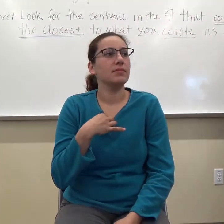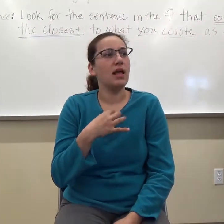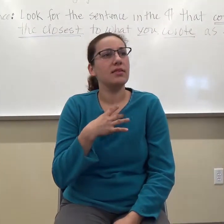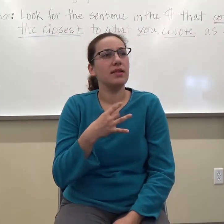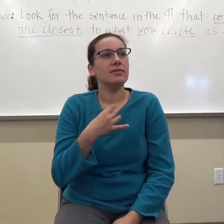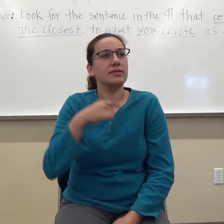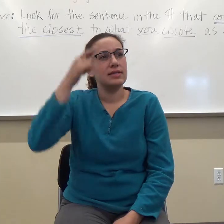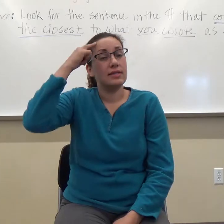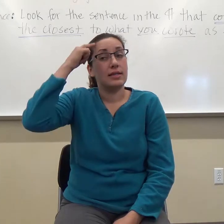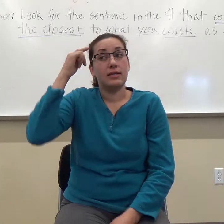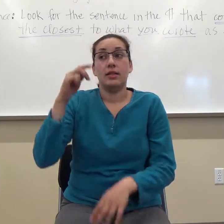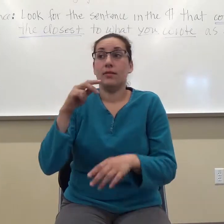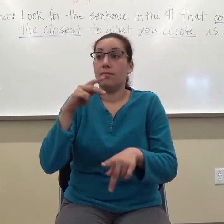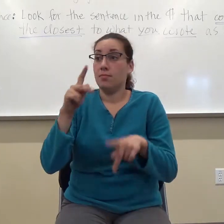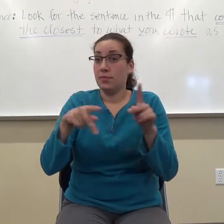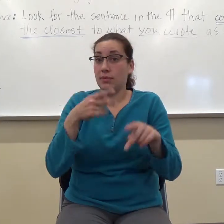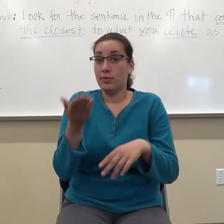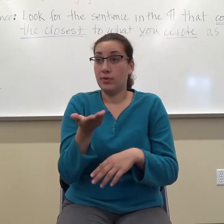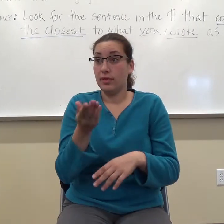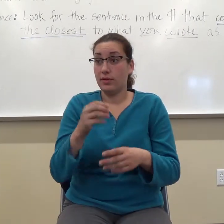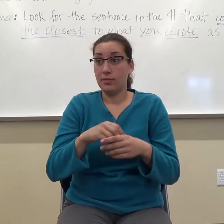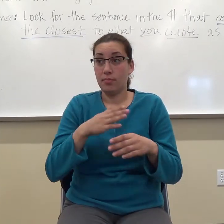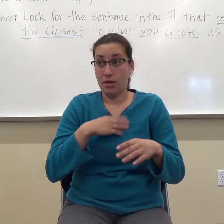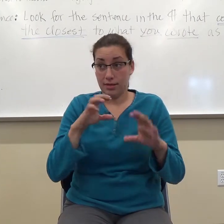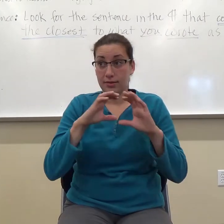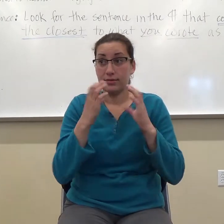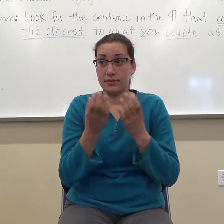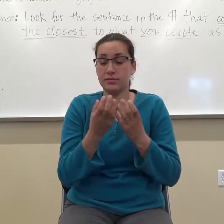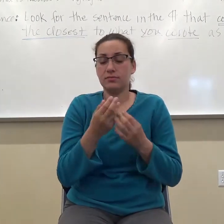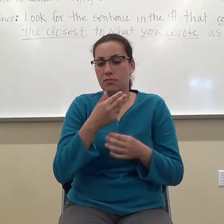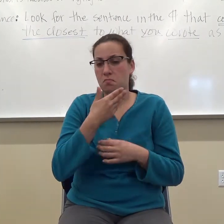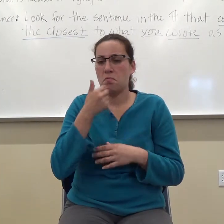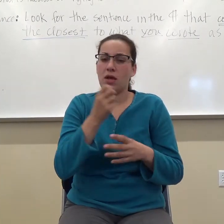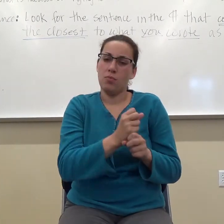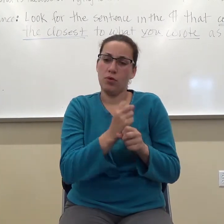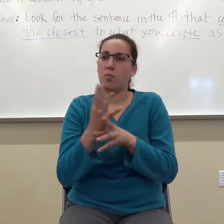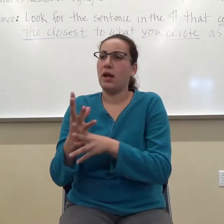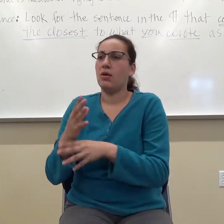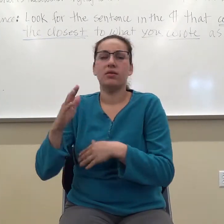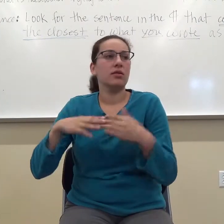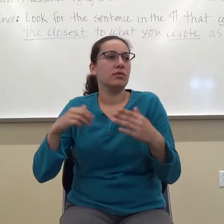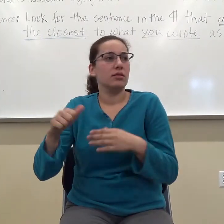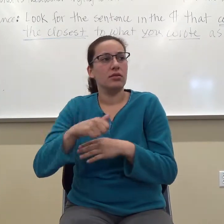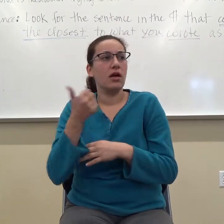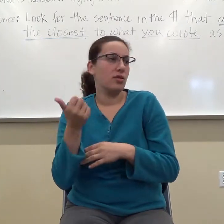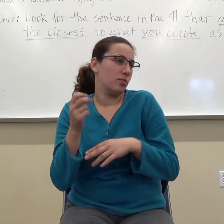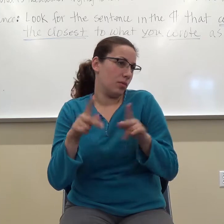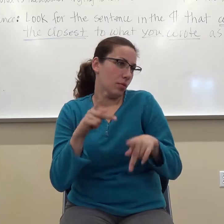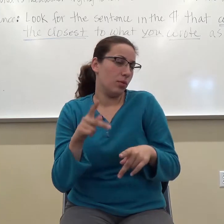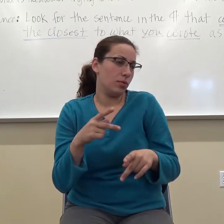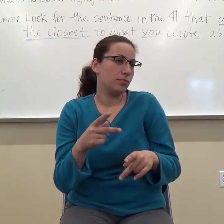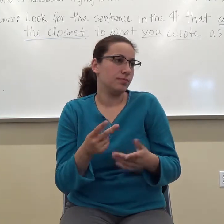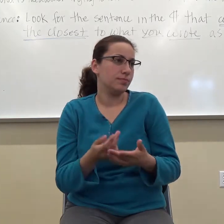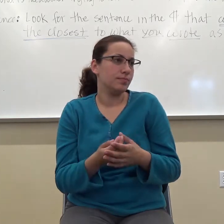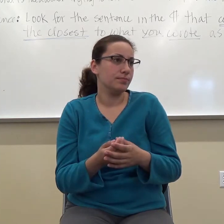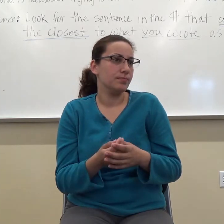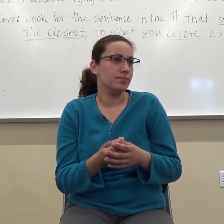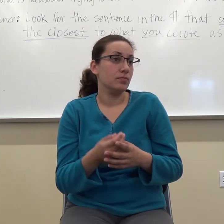my class are better prepared to do this than some of the other people using this book, because I can say to